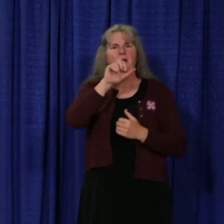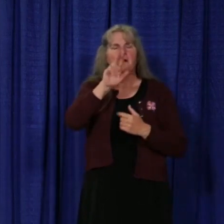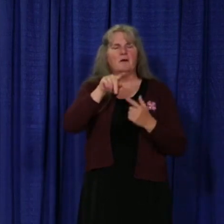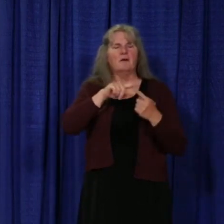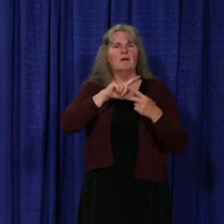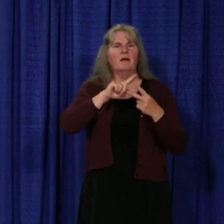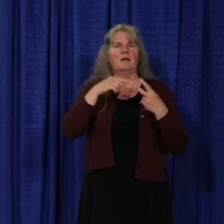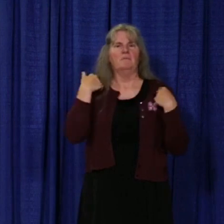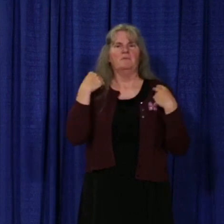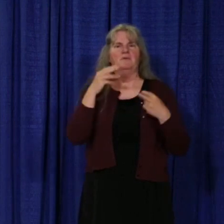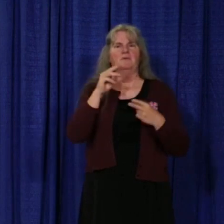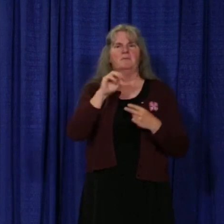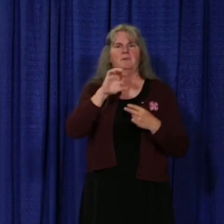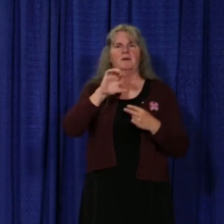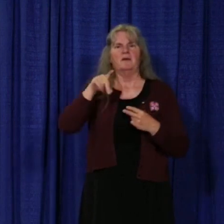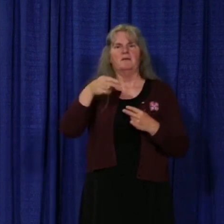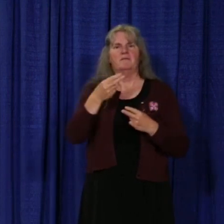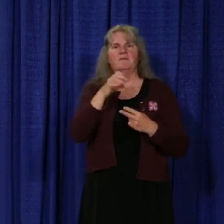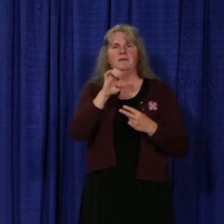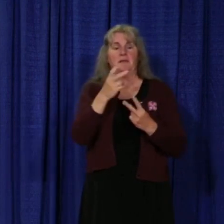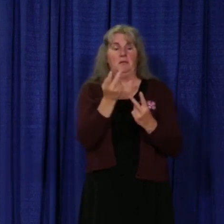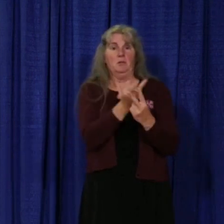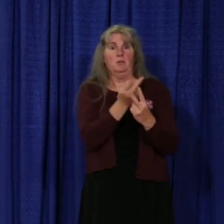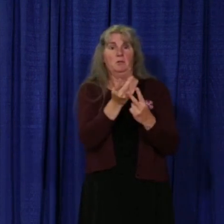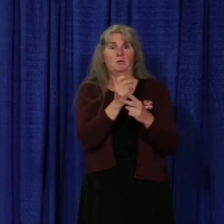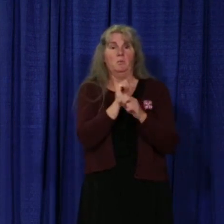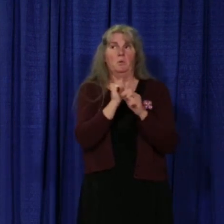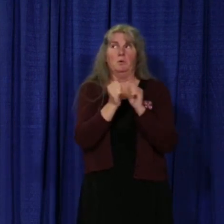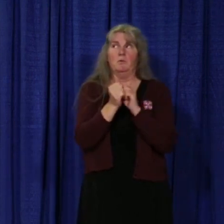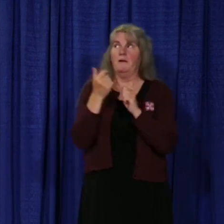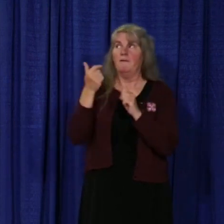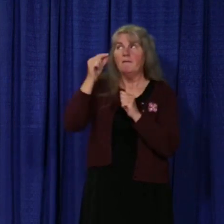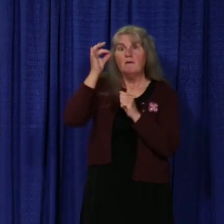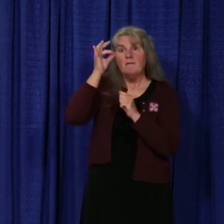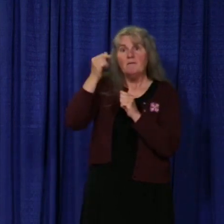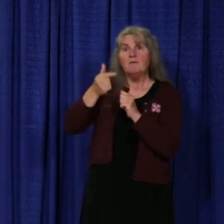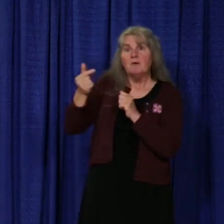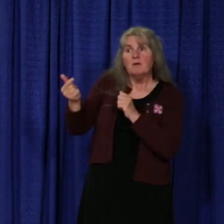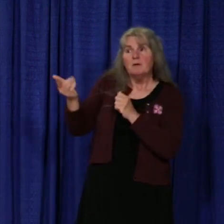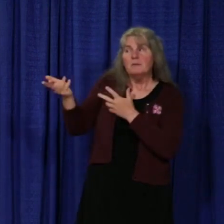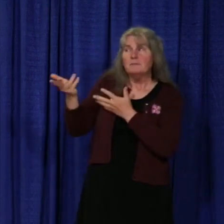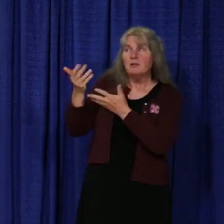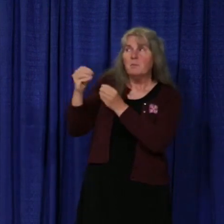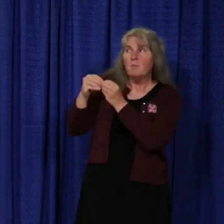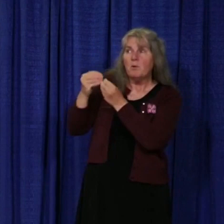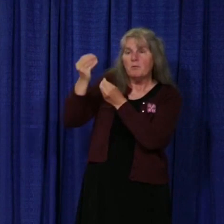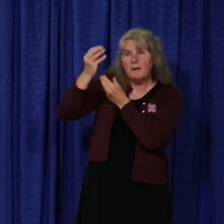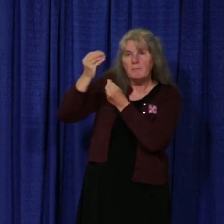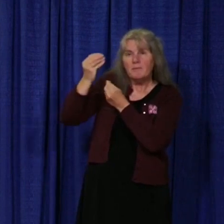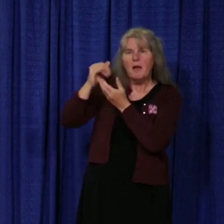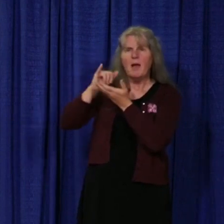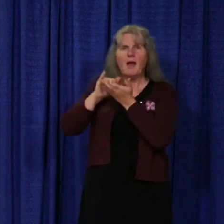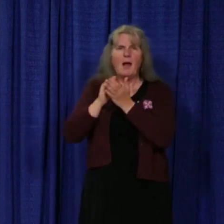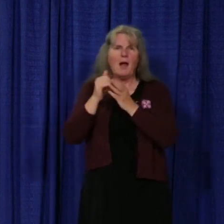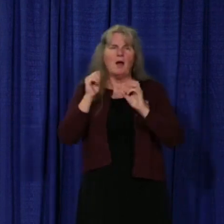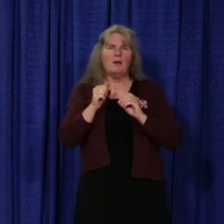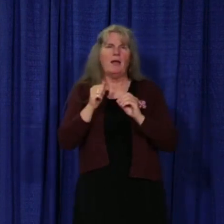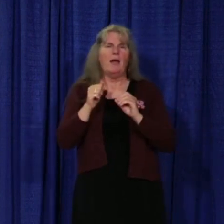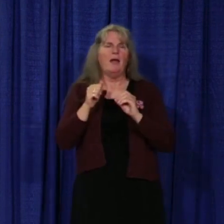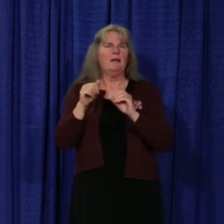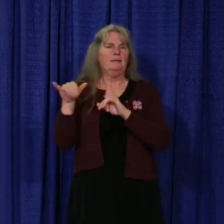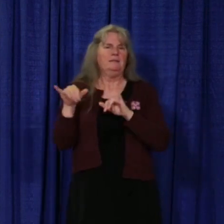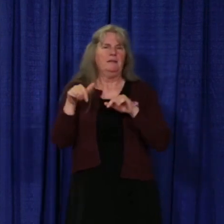has been working with the federal government as well as far as further information on how we can do a very similar